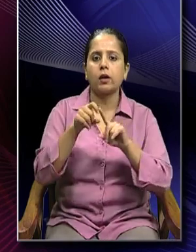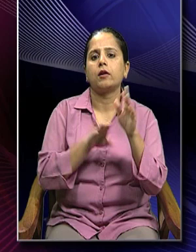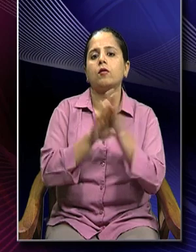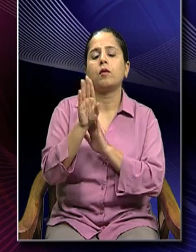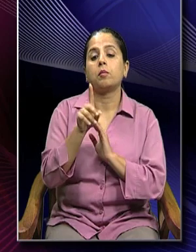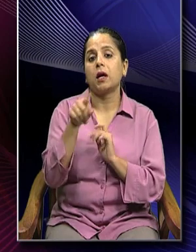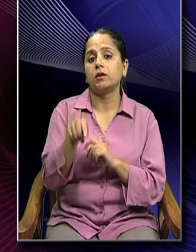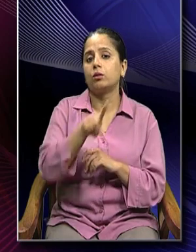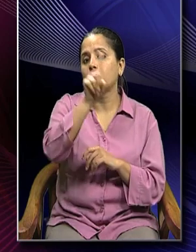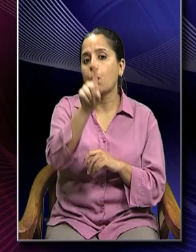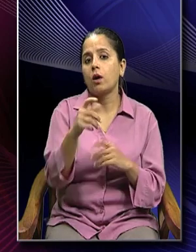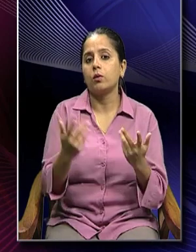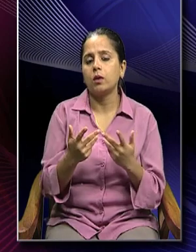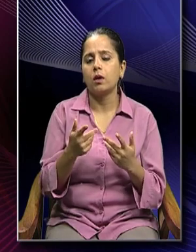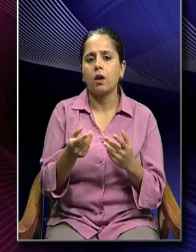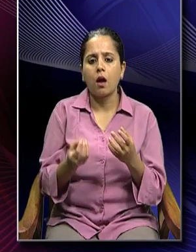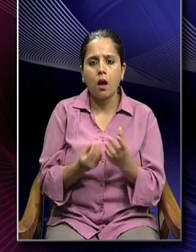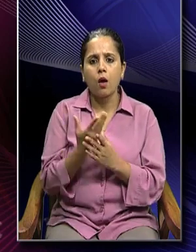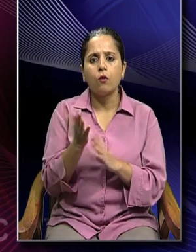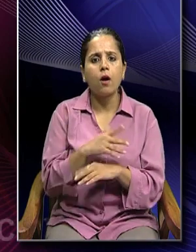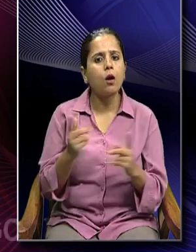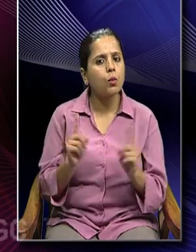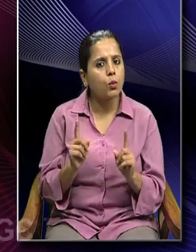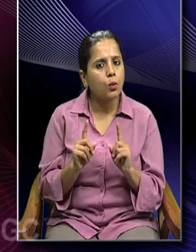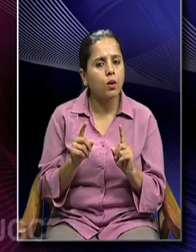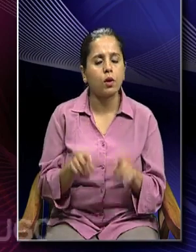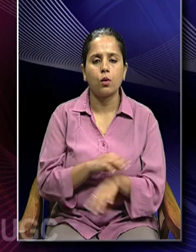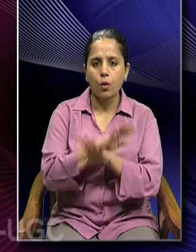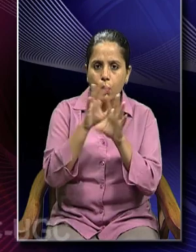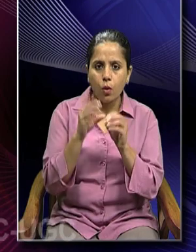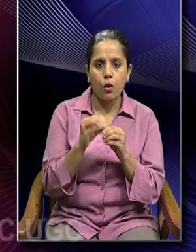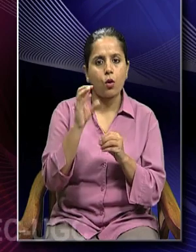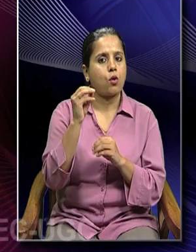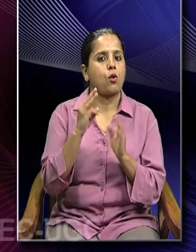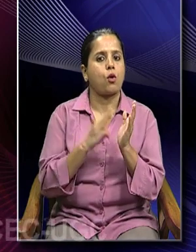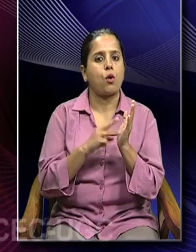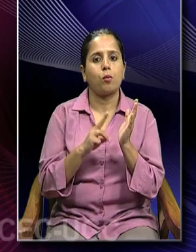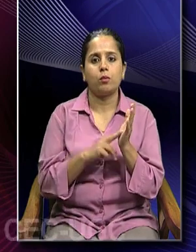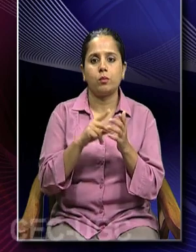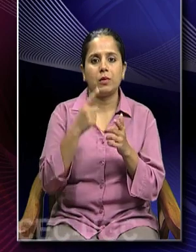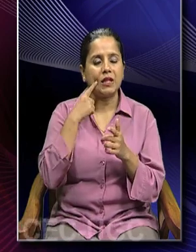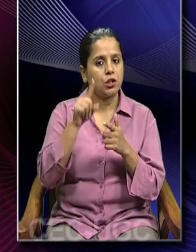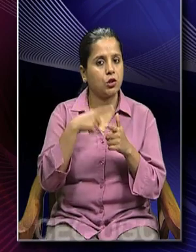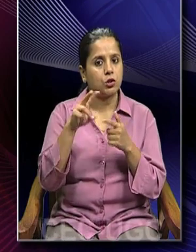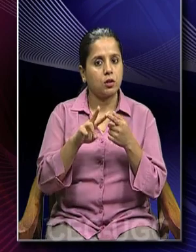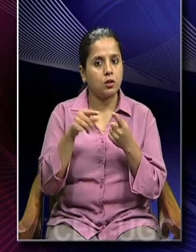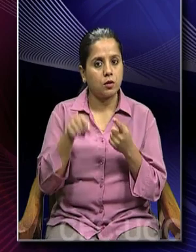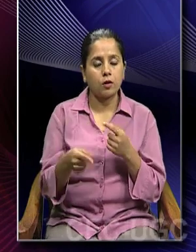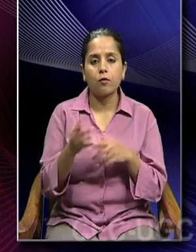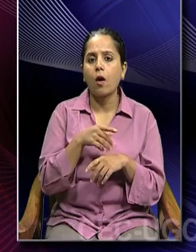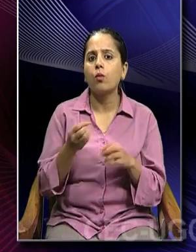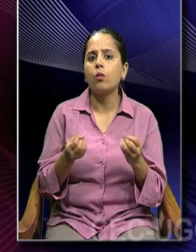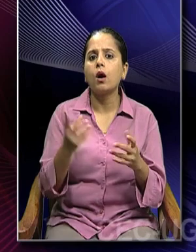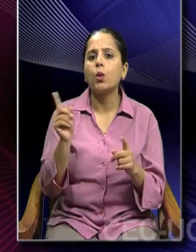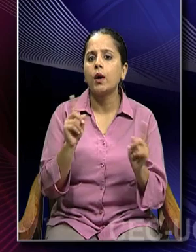Now, the question comes from where it originated, this entire omnijective theory of organizational development, from where it